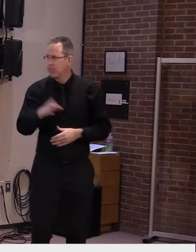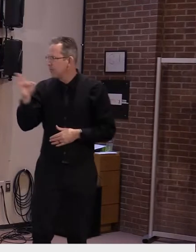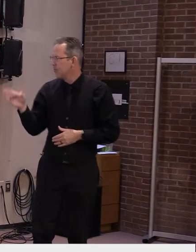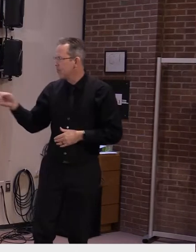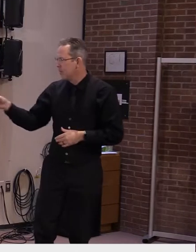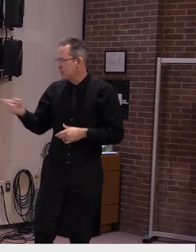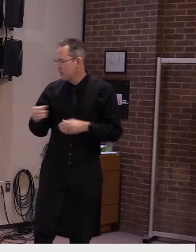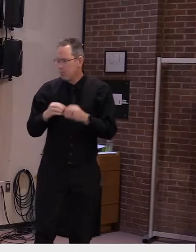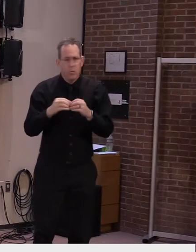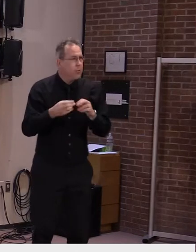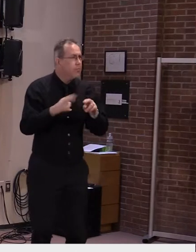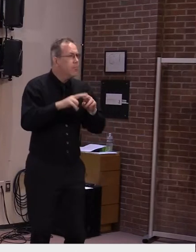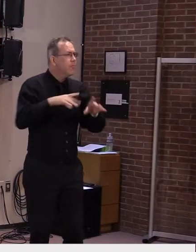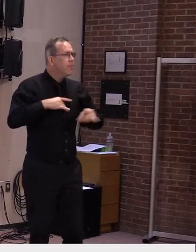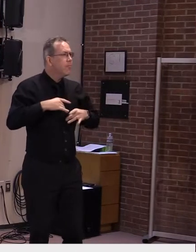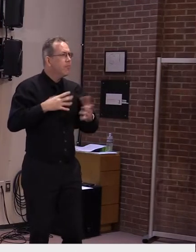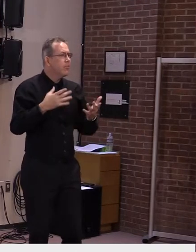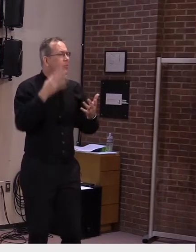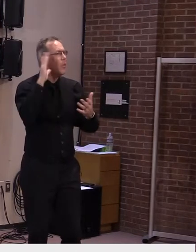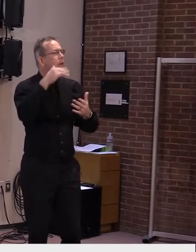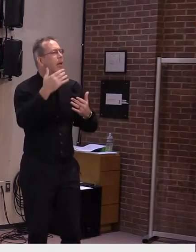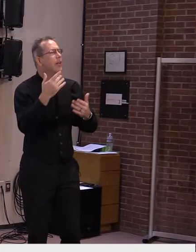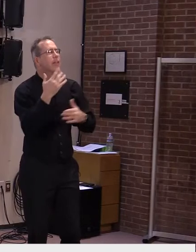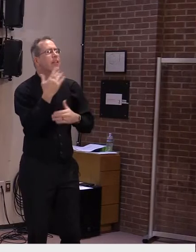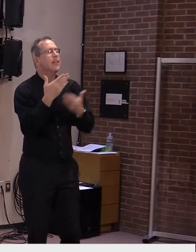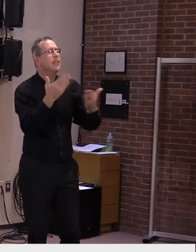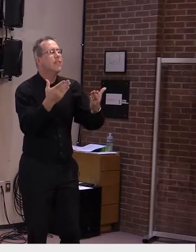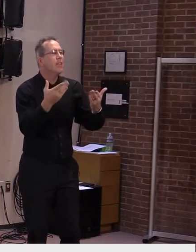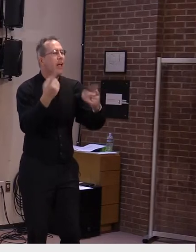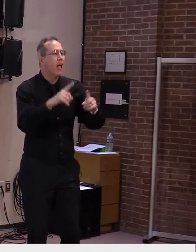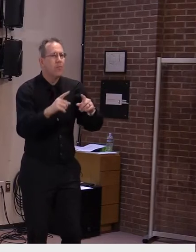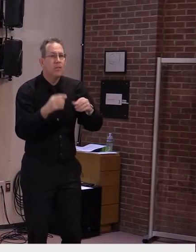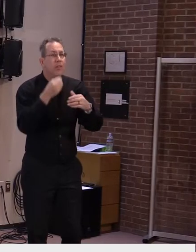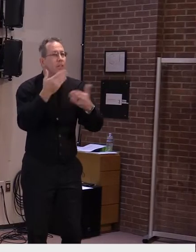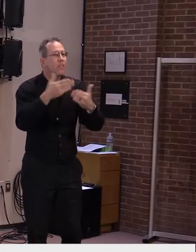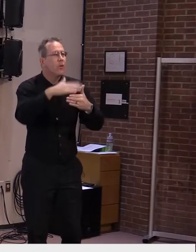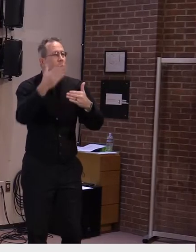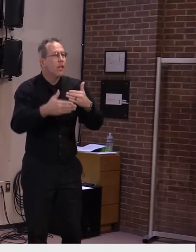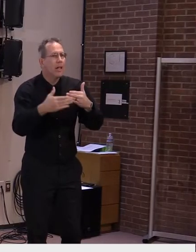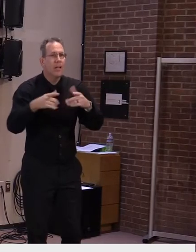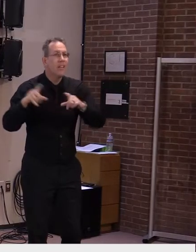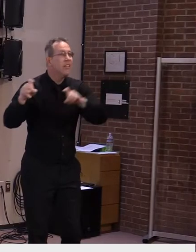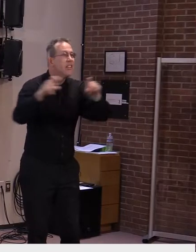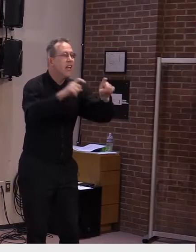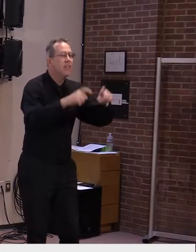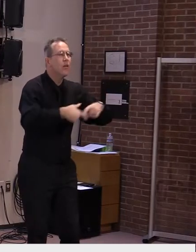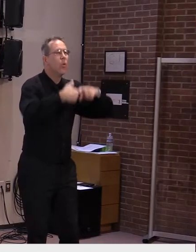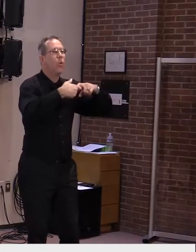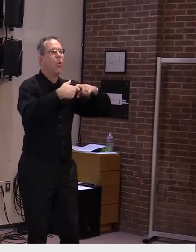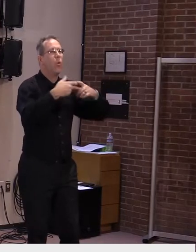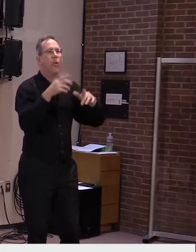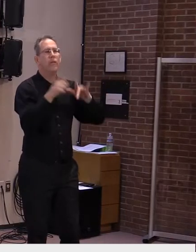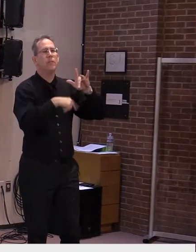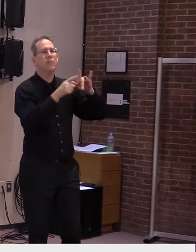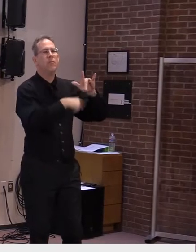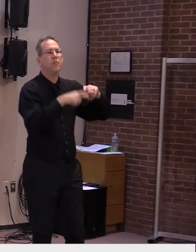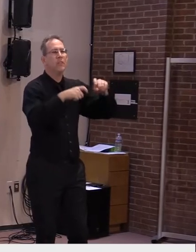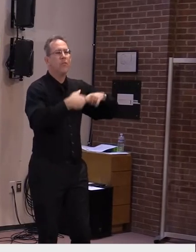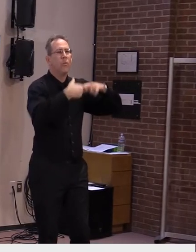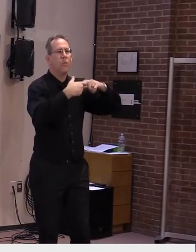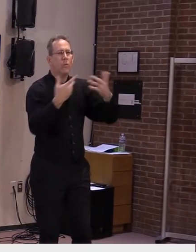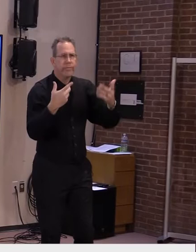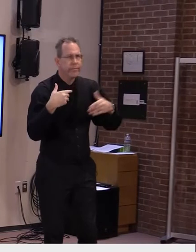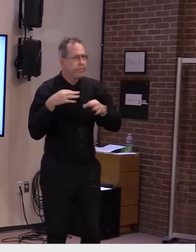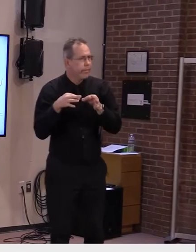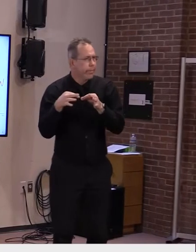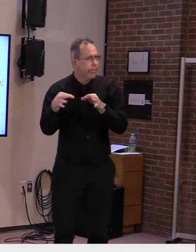weekend of Thanksgiving as they're traveling or have friends or family that are visiting them. So that did move our positivity rate up. But as I